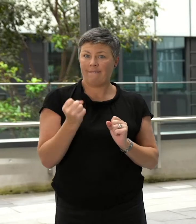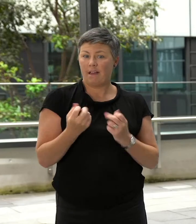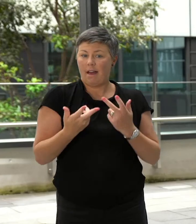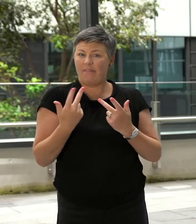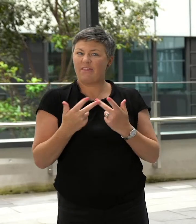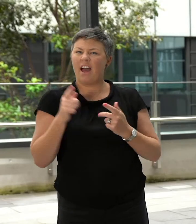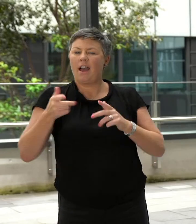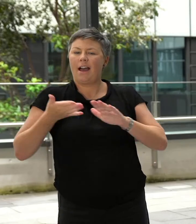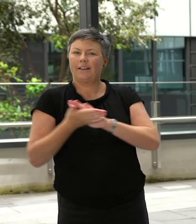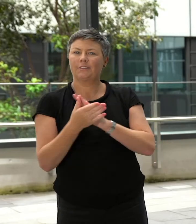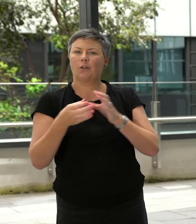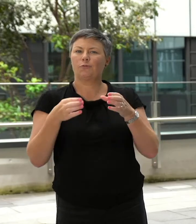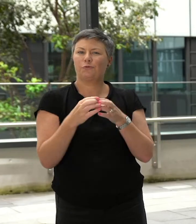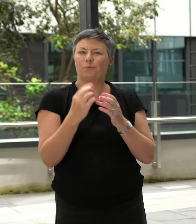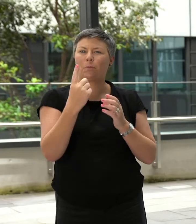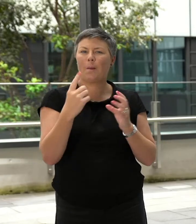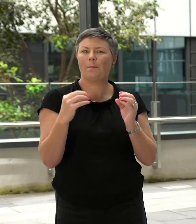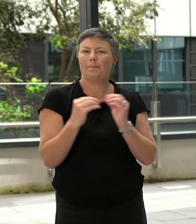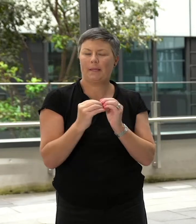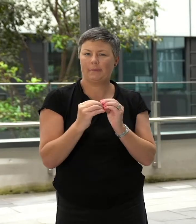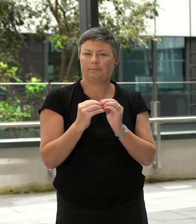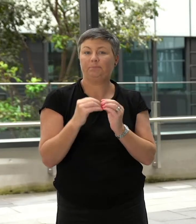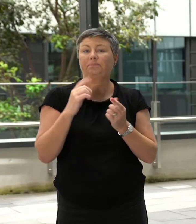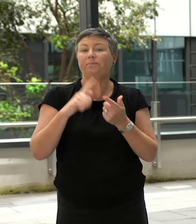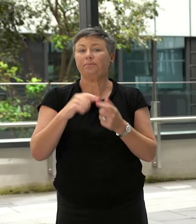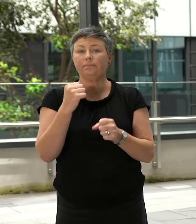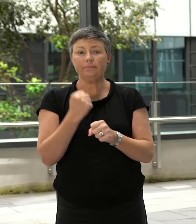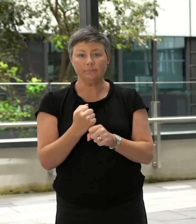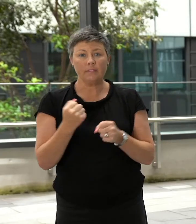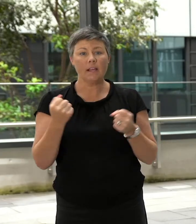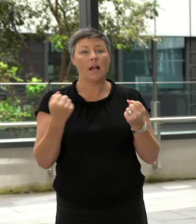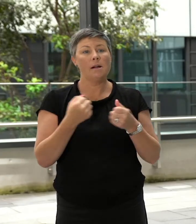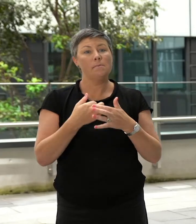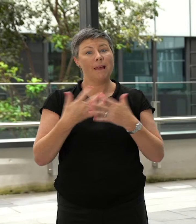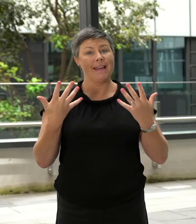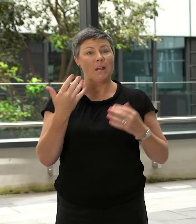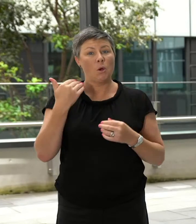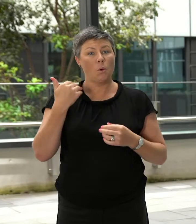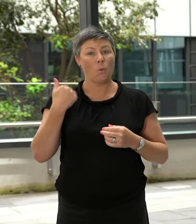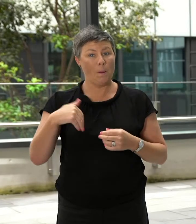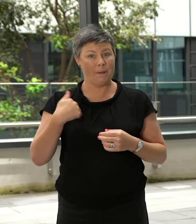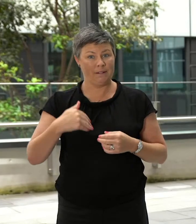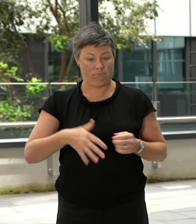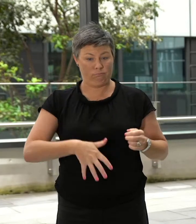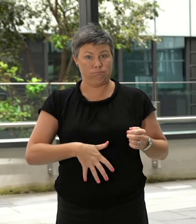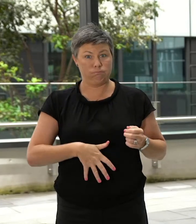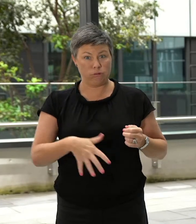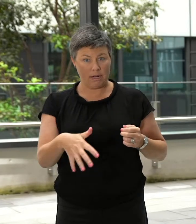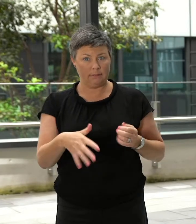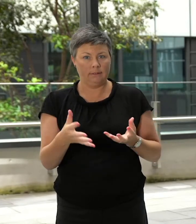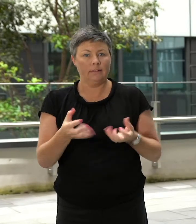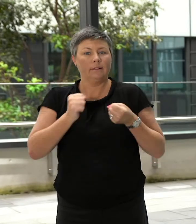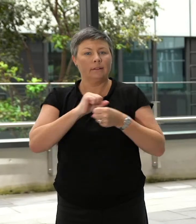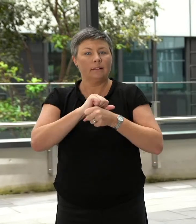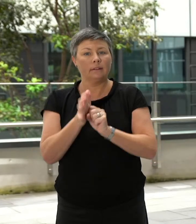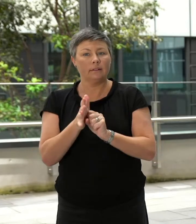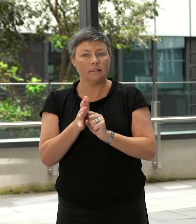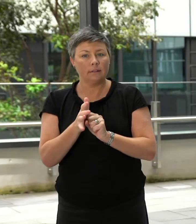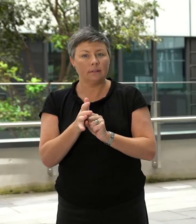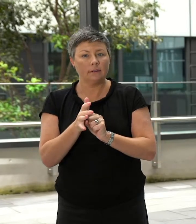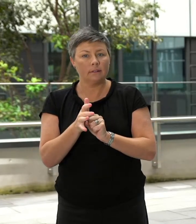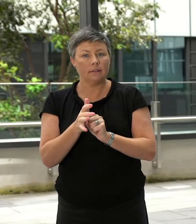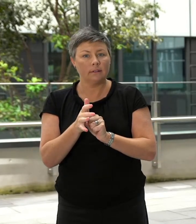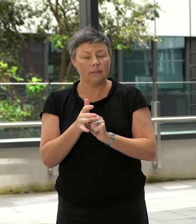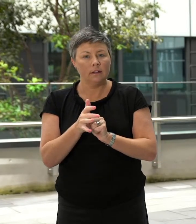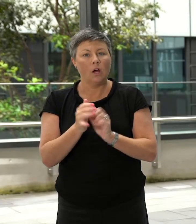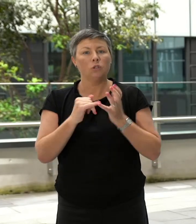example, we've seen quite a number of women during pregnancy who have active COVID-19. So we need